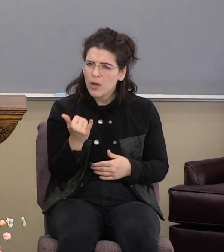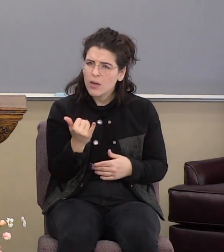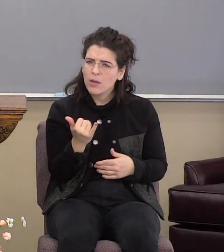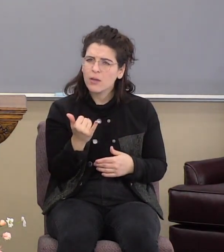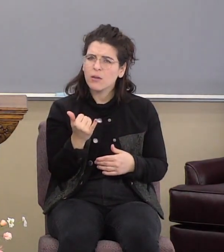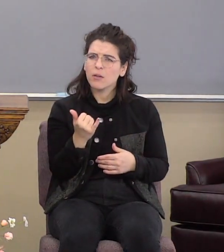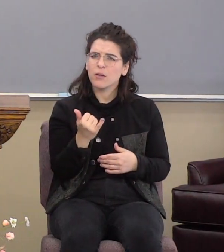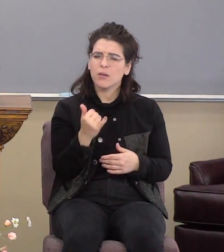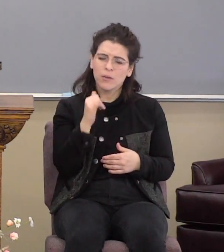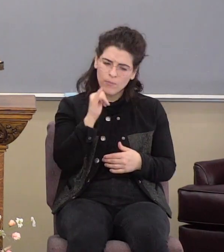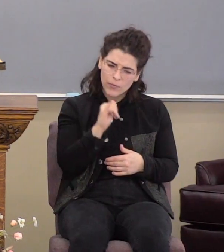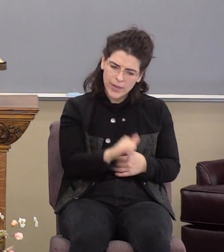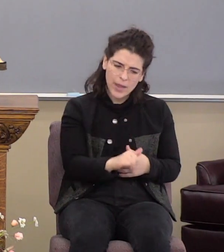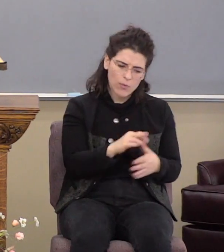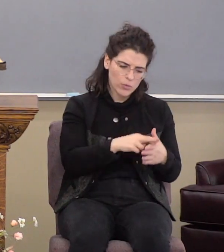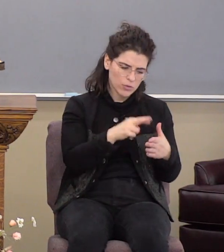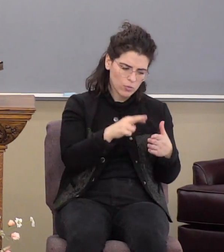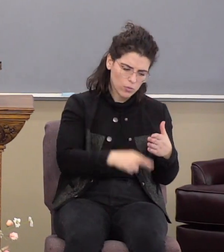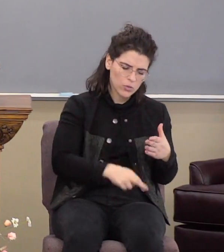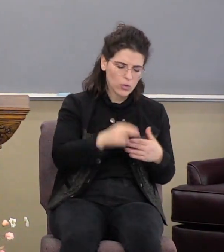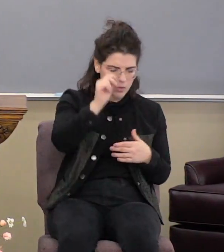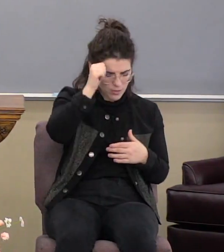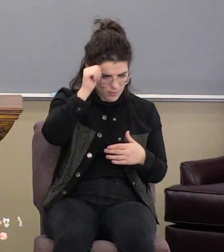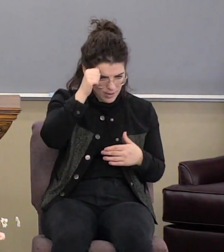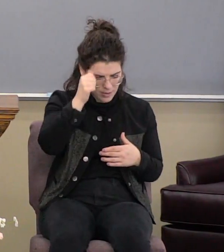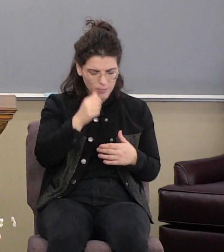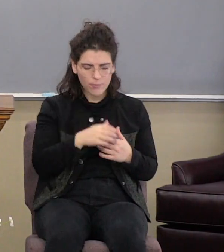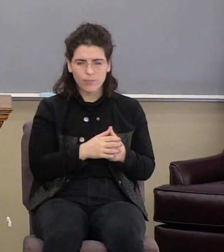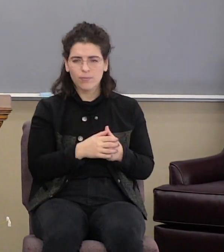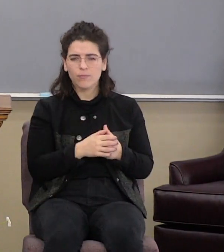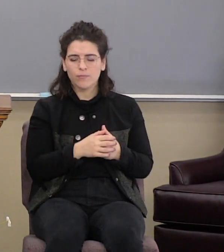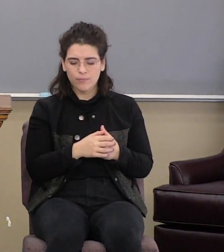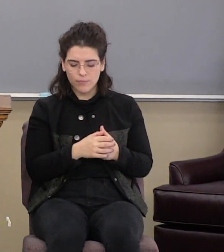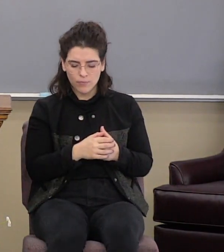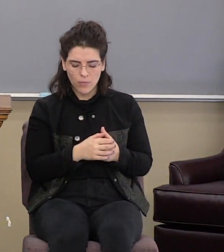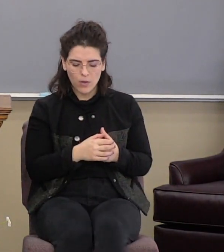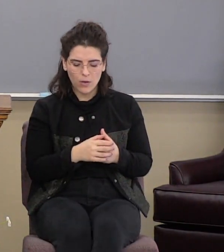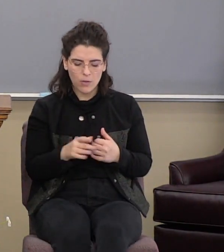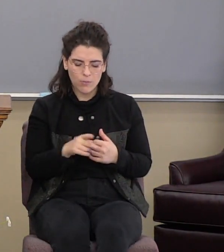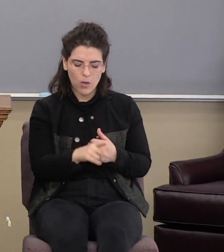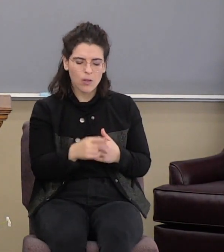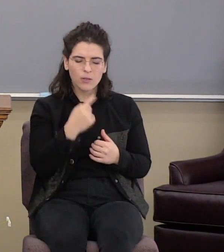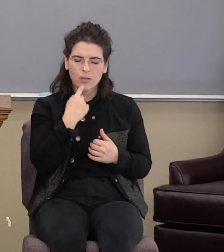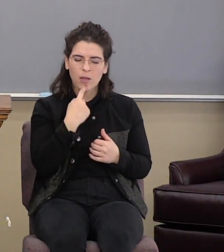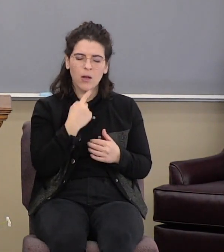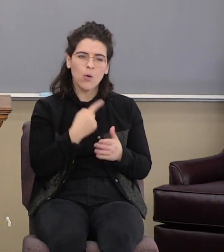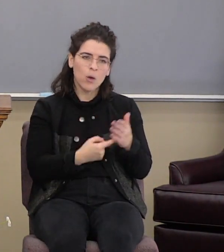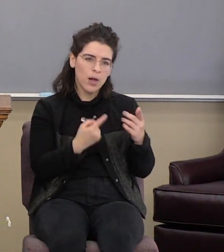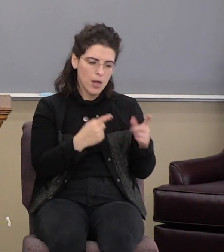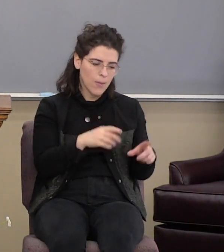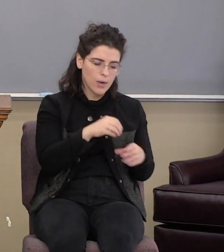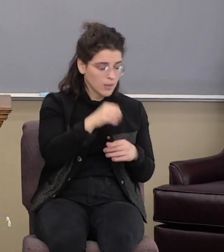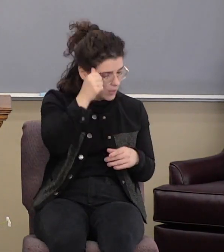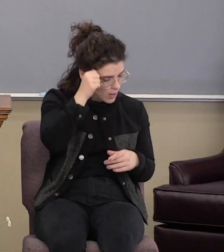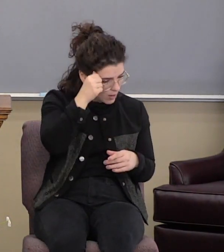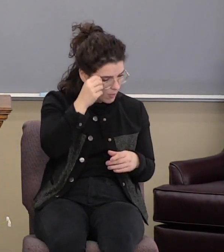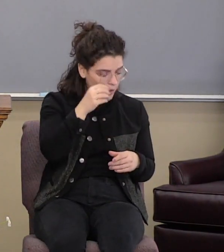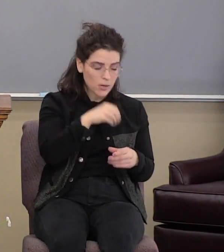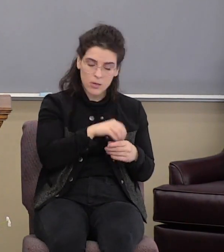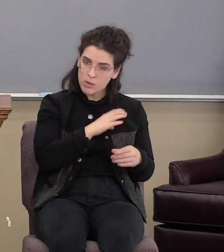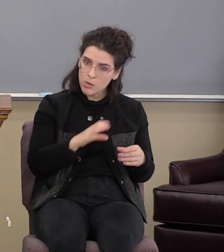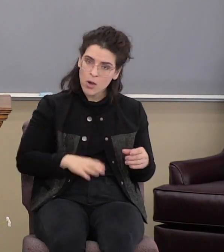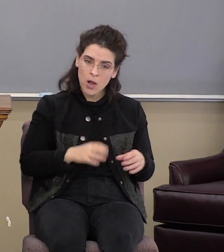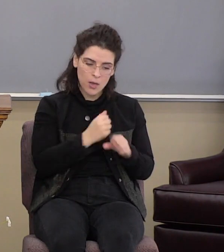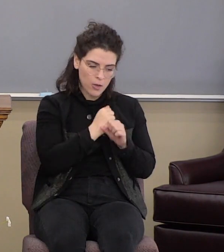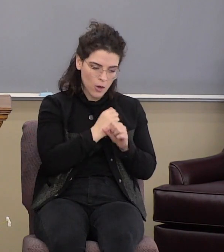Because that was the result of Adam. So what Paul is saying, you see what happens in Adam? In Christ as the